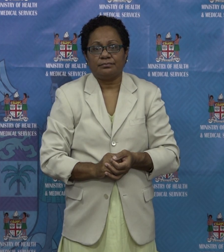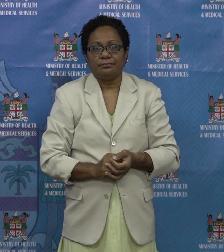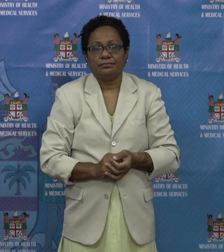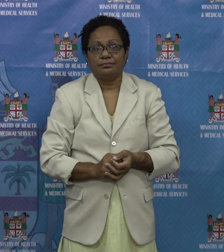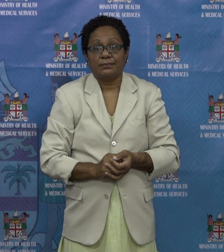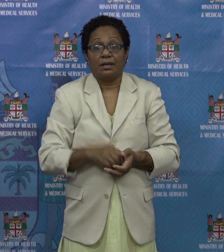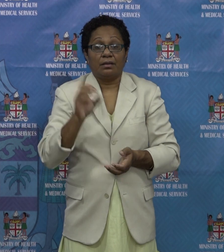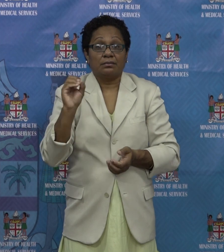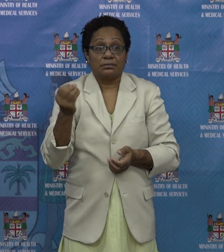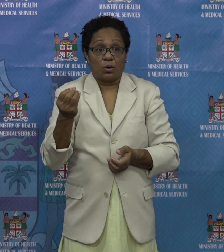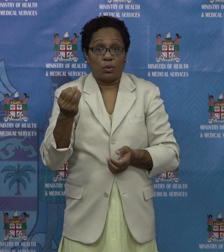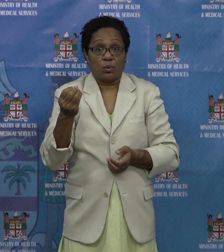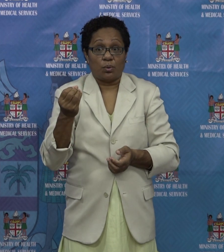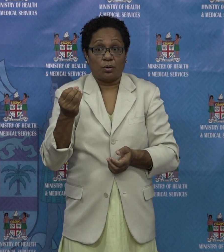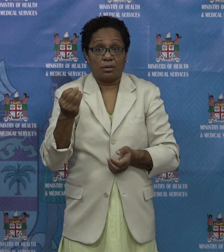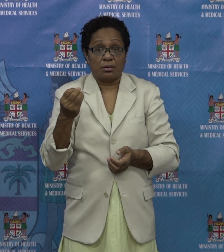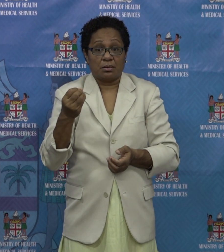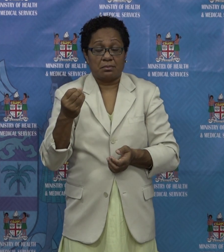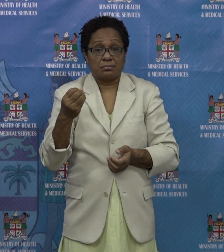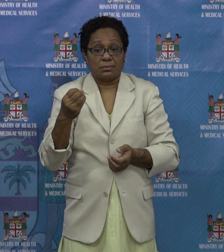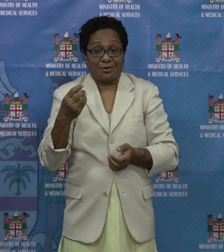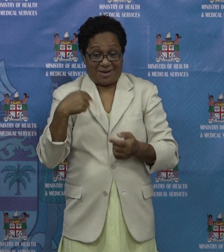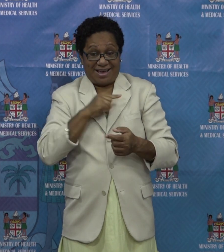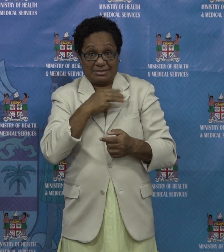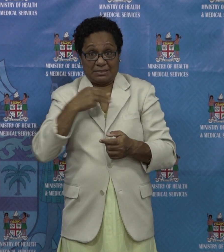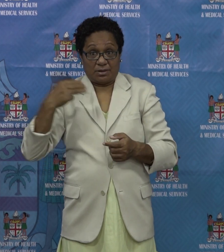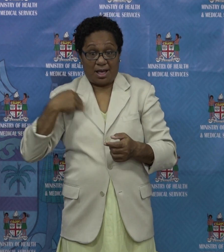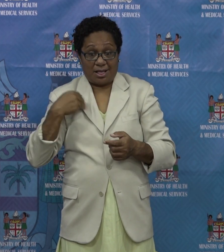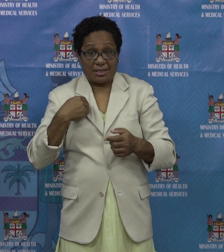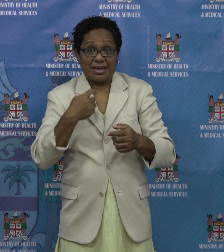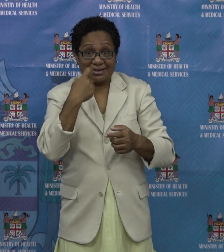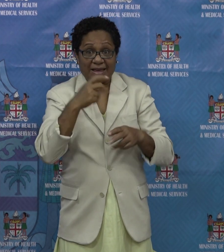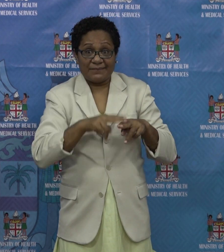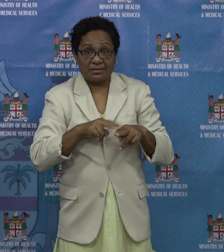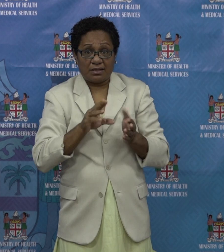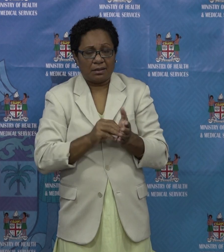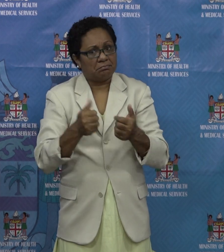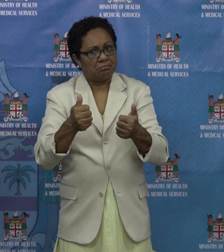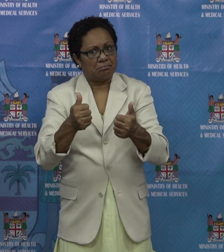So from our perspective, the Fiji app and the way it does its contact tracing is working.